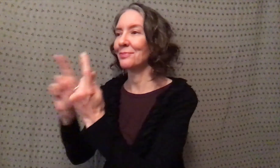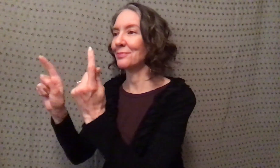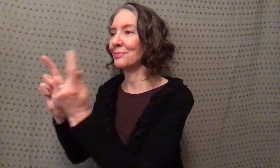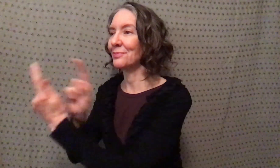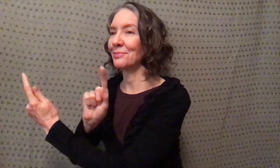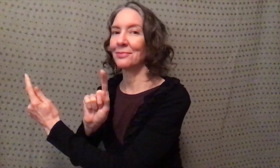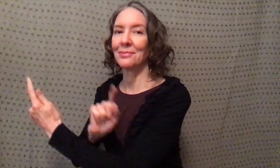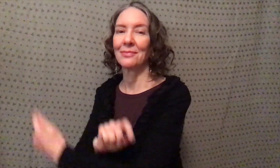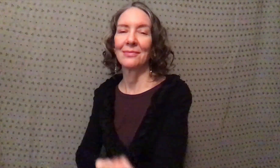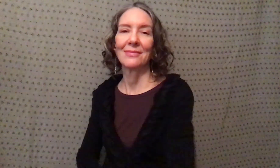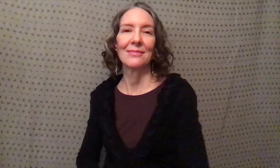Meeting lots of people.